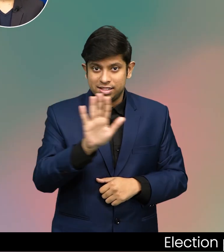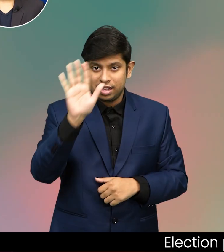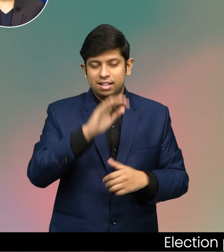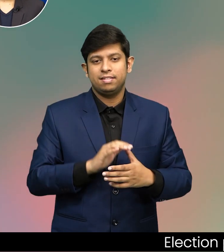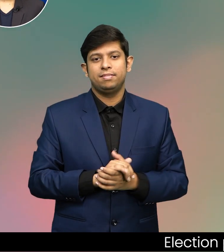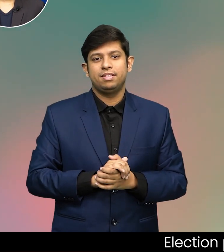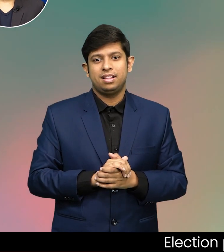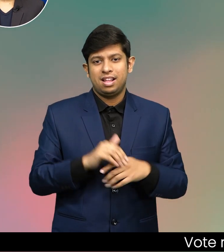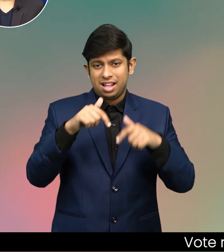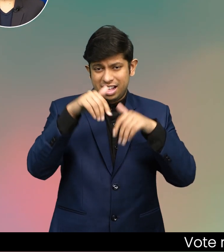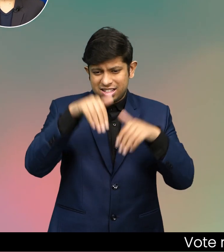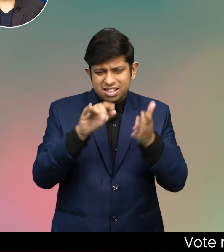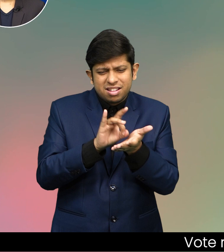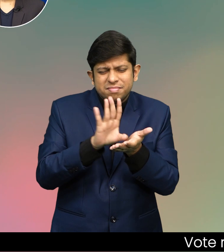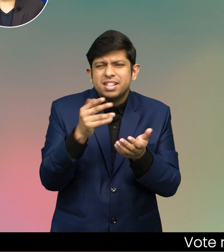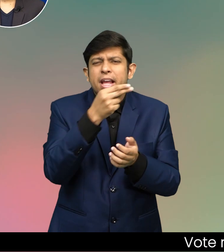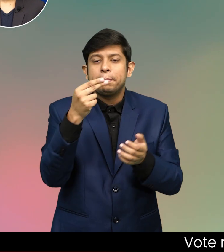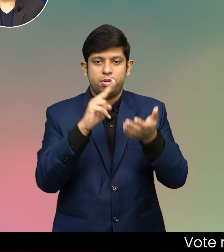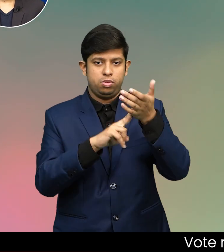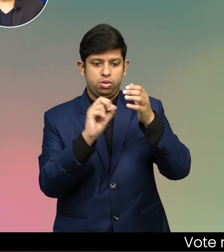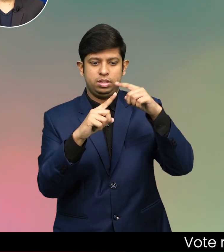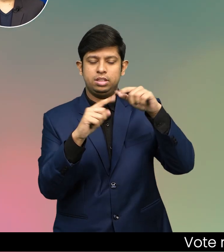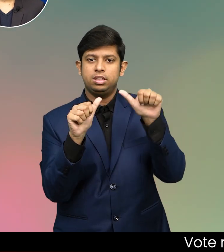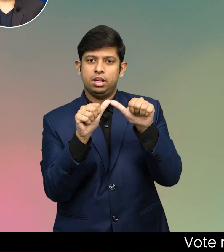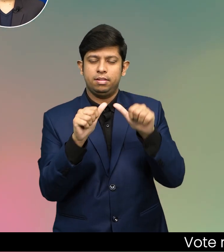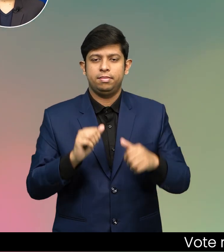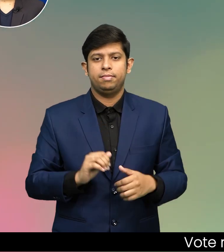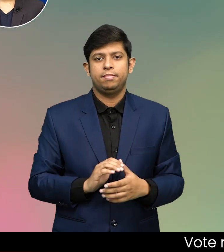India. Vote reject, nota.